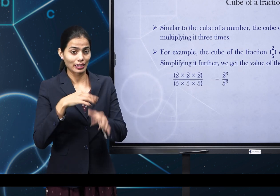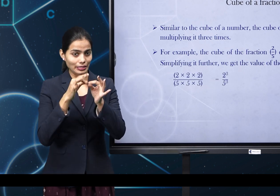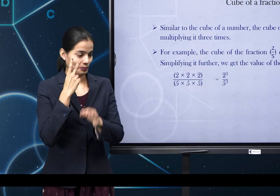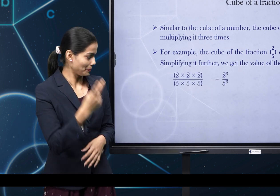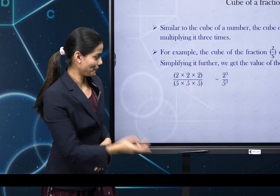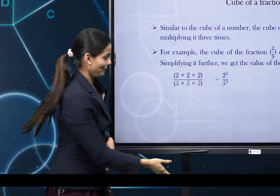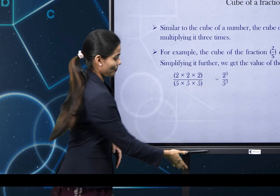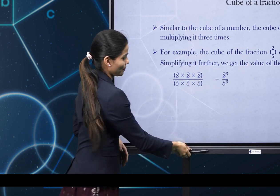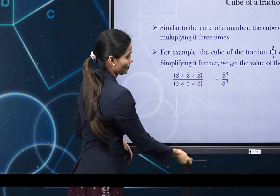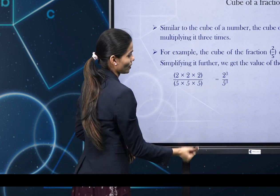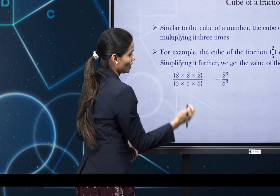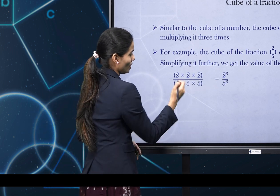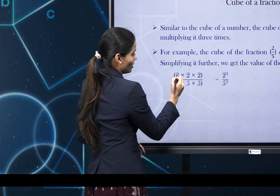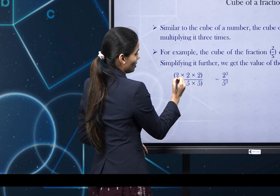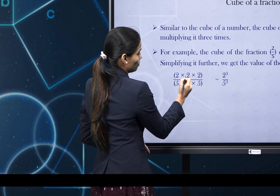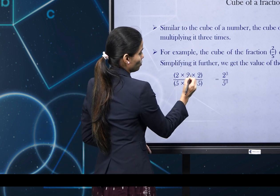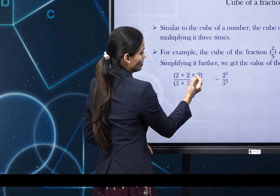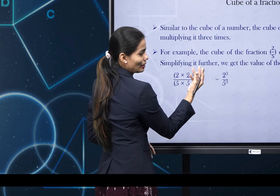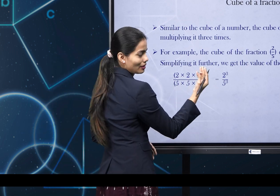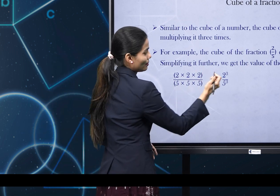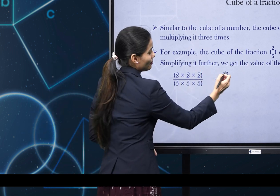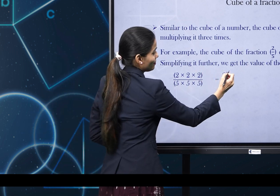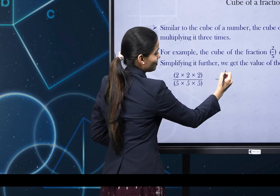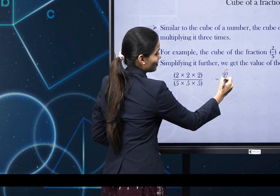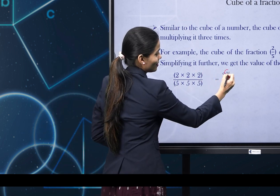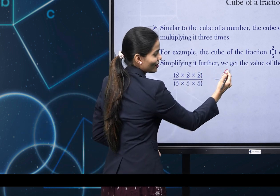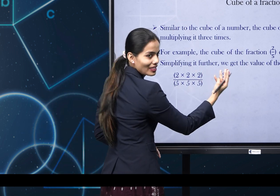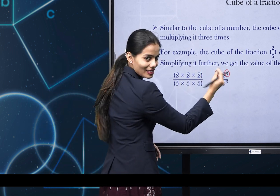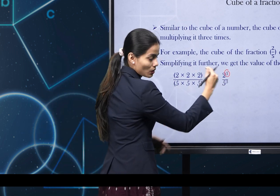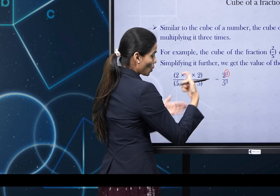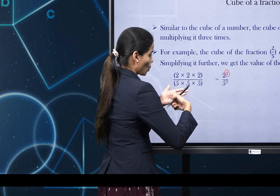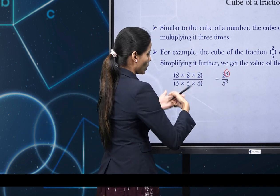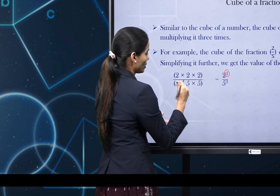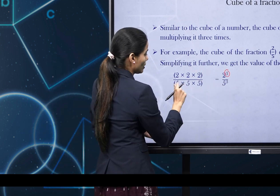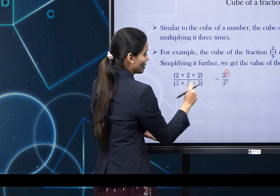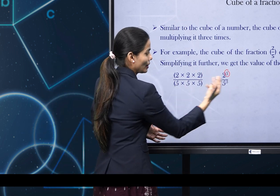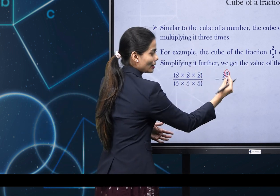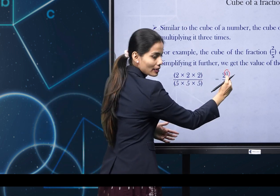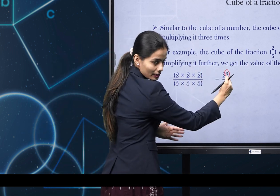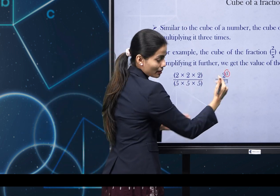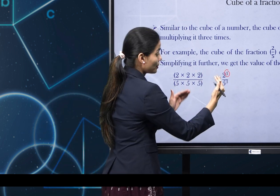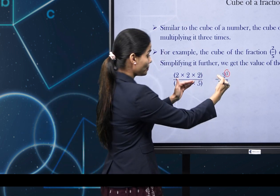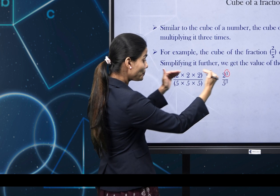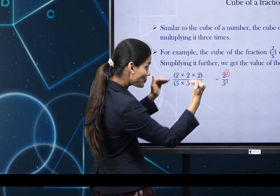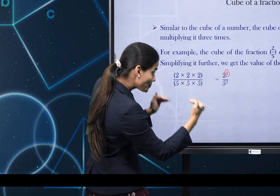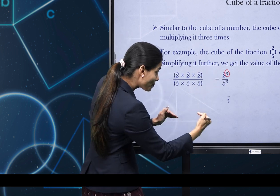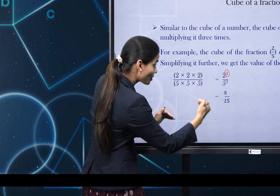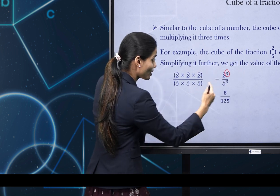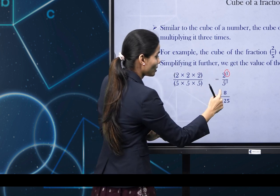2 into 2 into 2 by 5 into 5 into 5 is equal to 2 cube by 5 cube